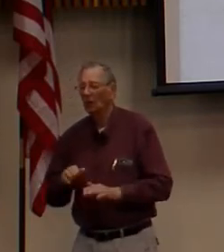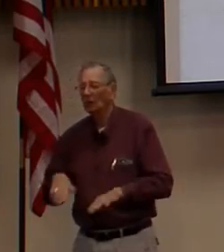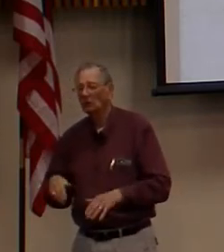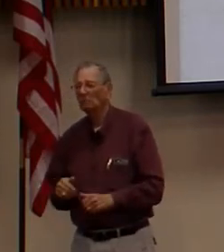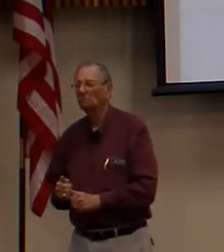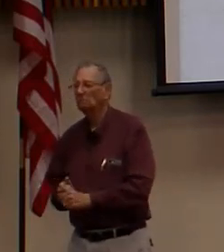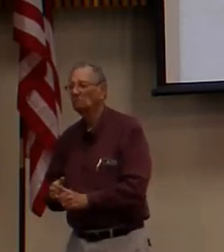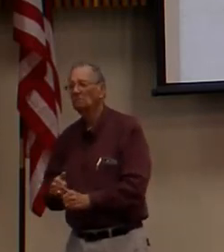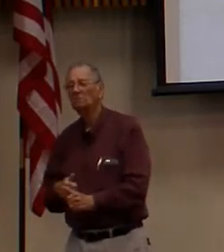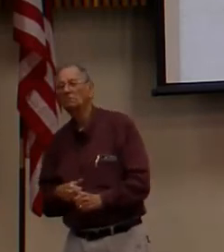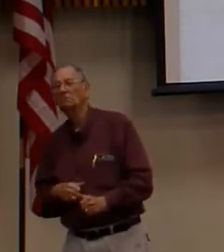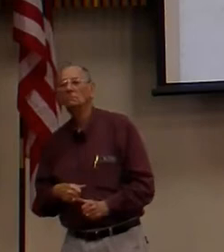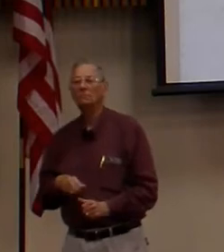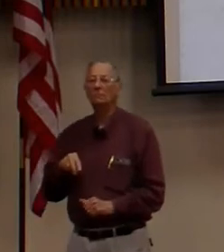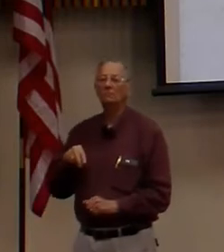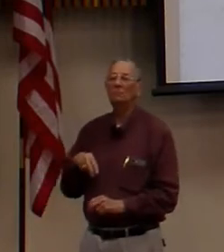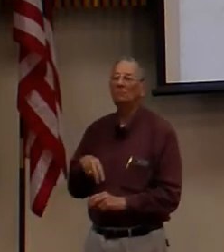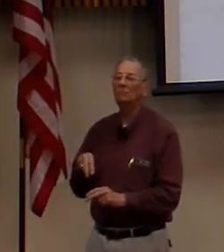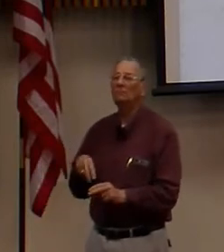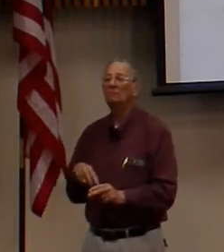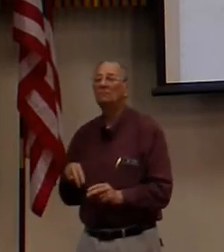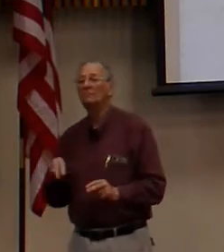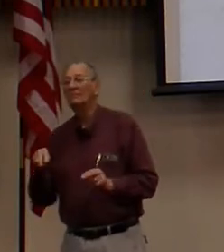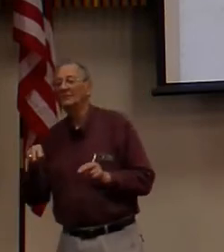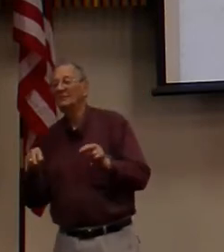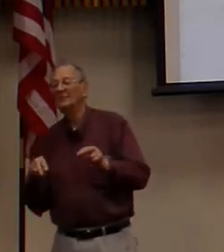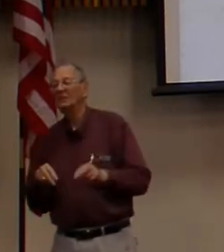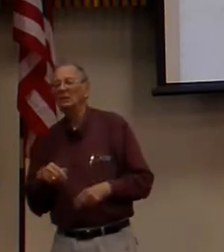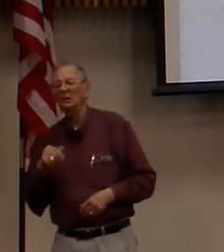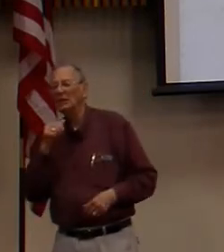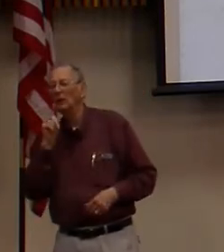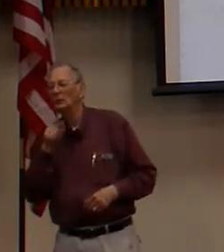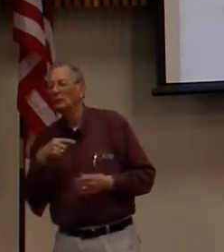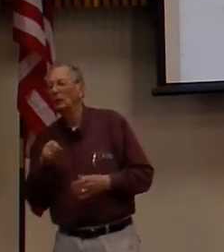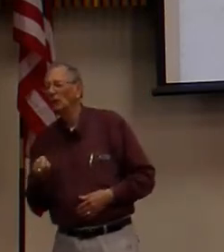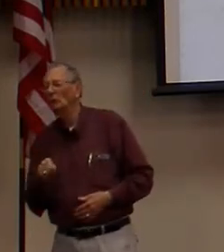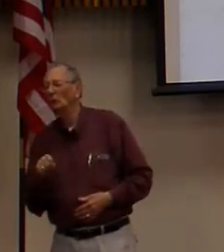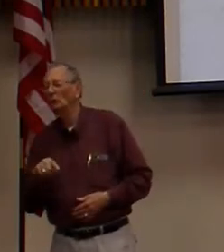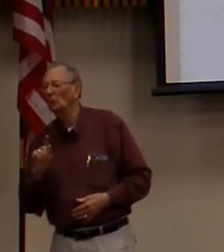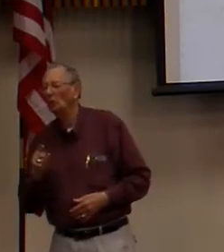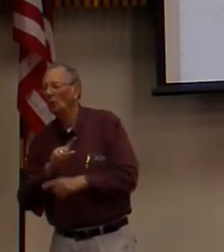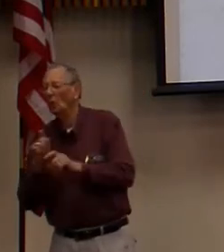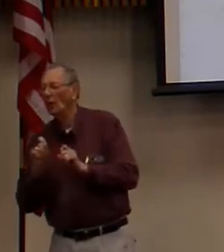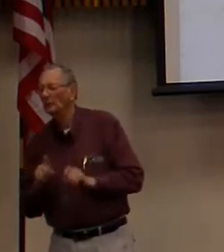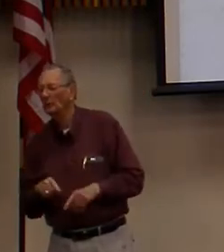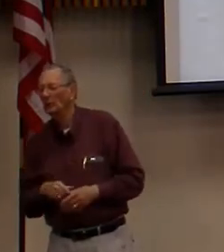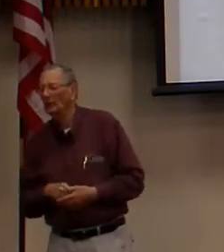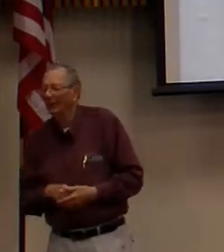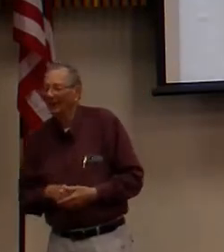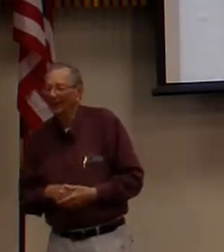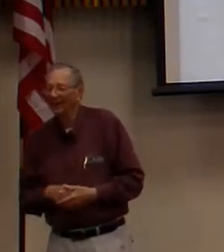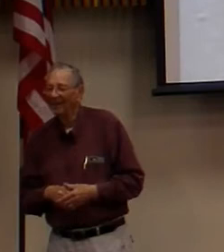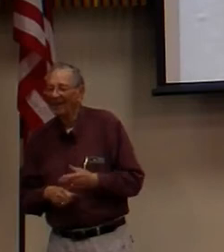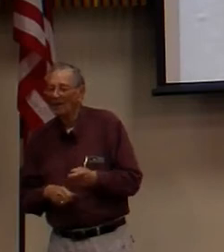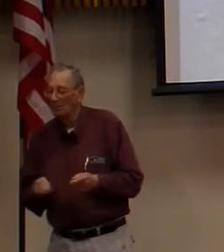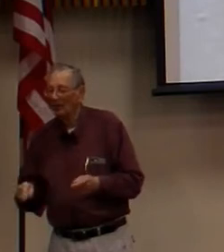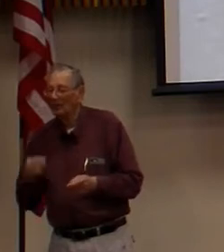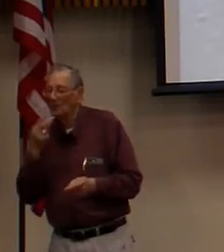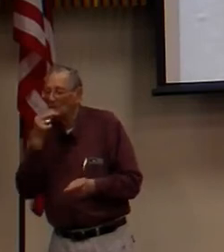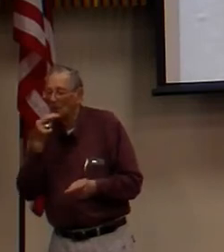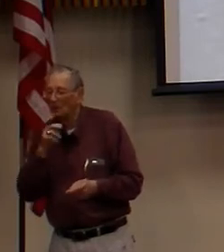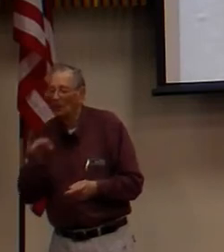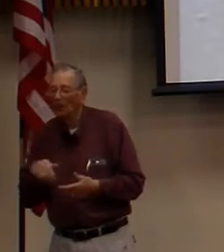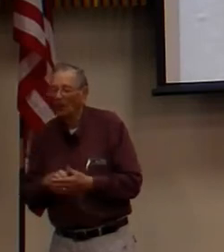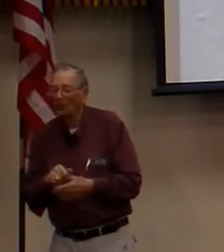us and kind of be looking at us like, you know, we're not too sure about you guys. You look kind of questionable. But they were cute the